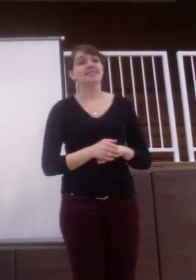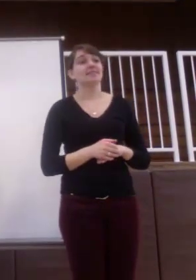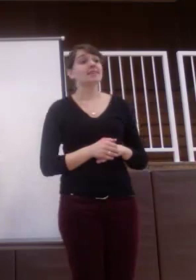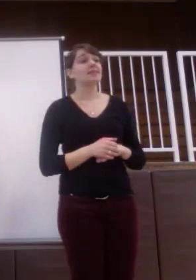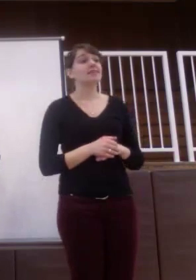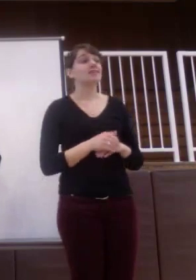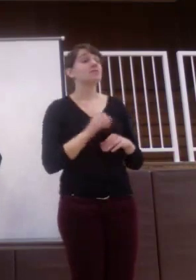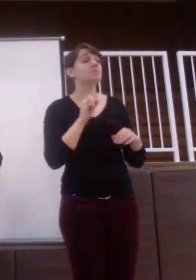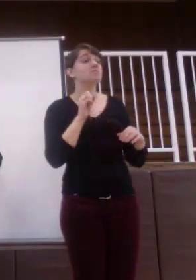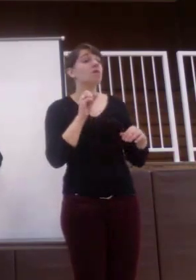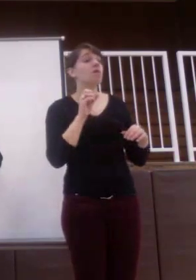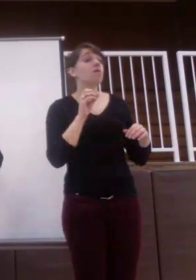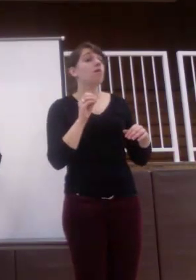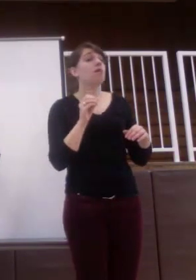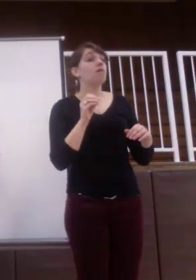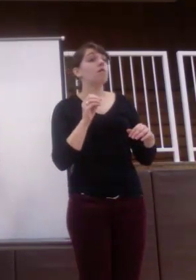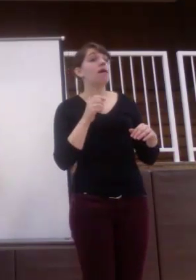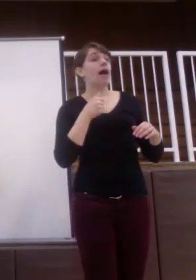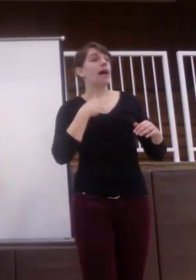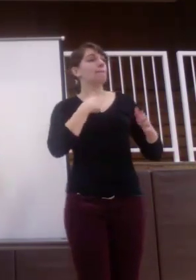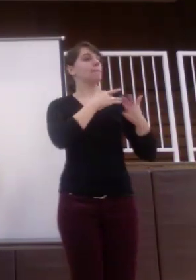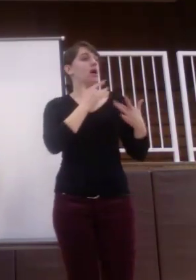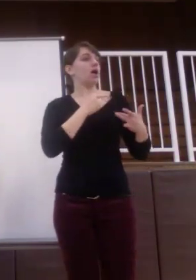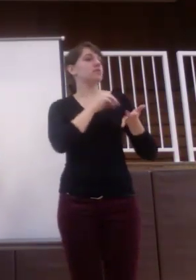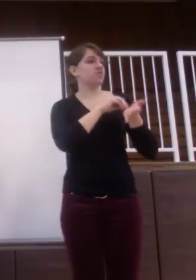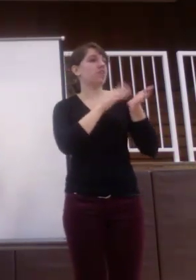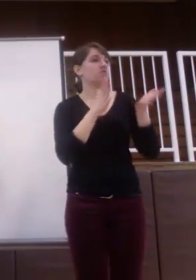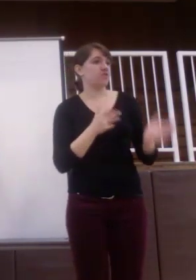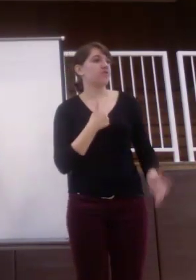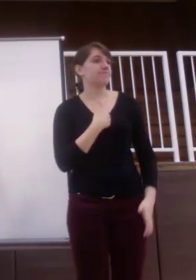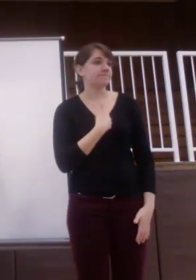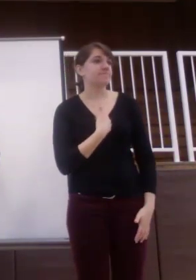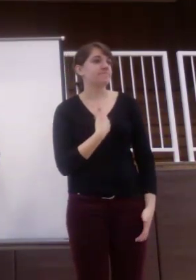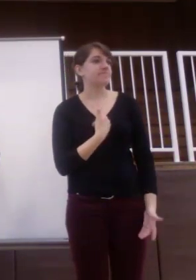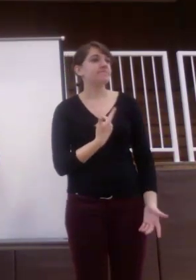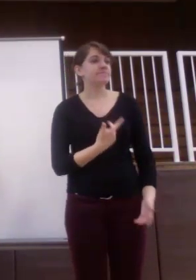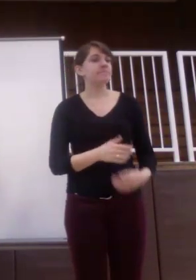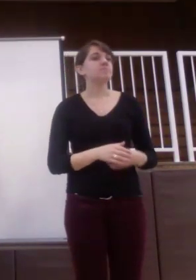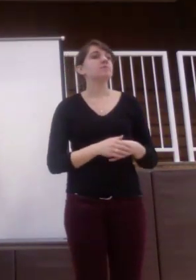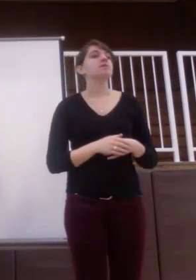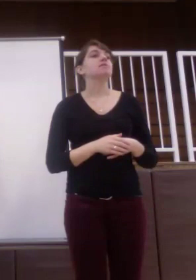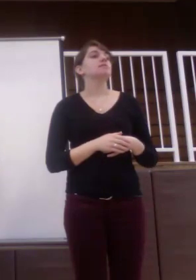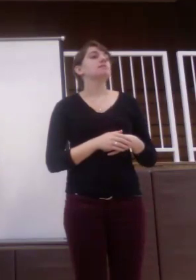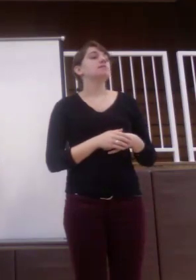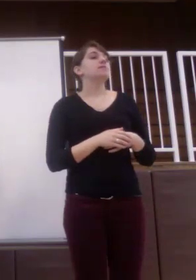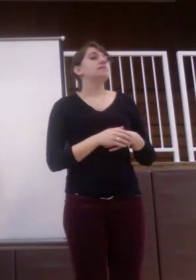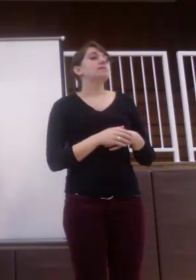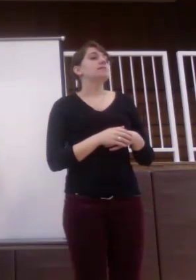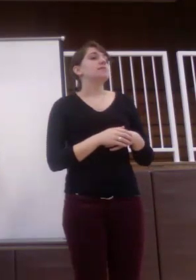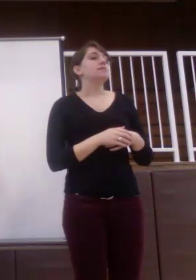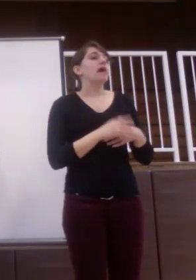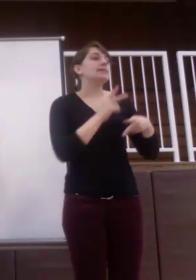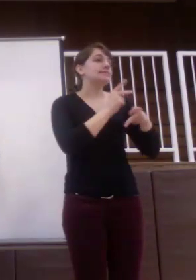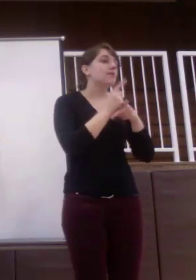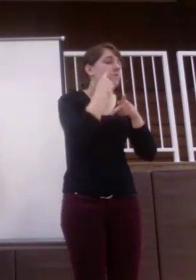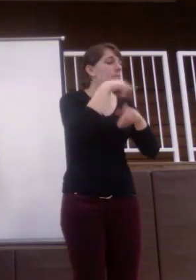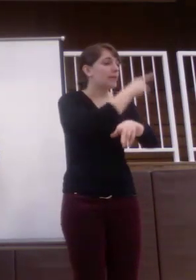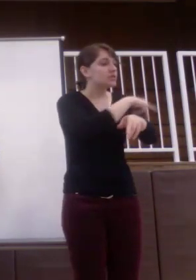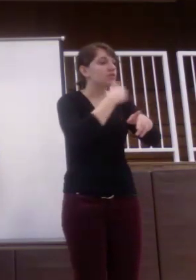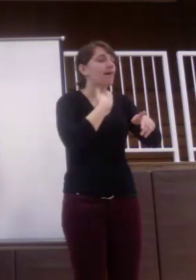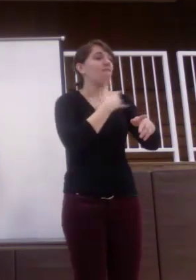So, I'm a cardiologist who takes care of patients with heart failure,